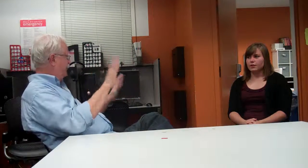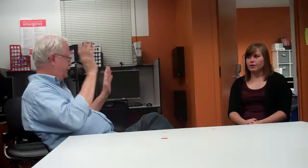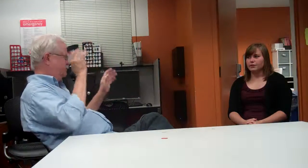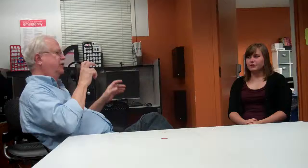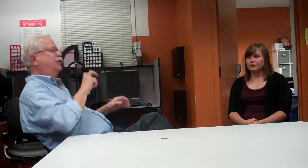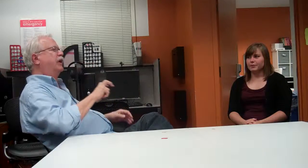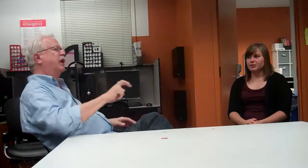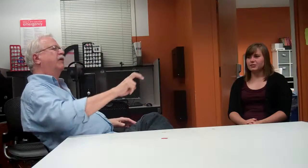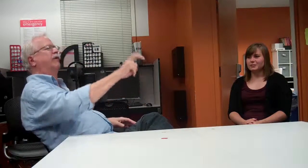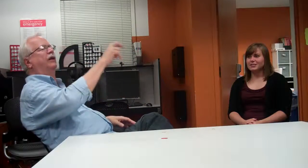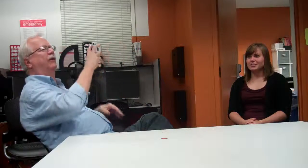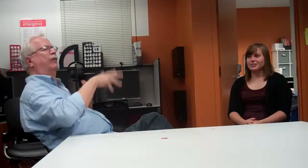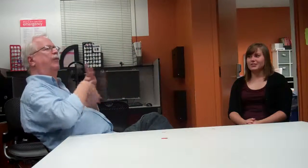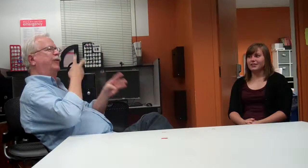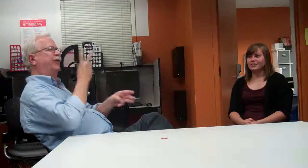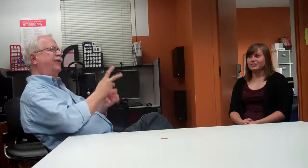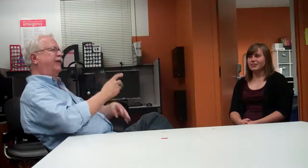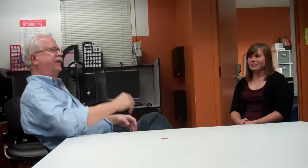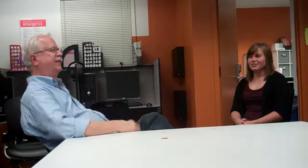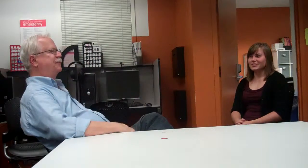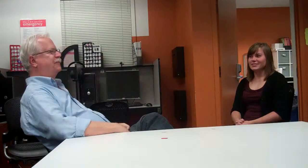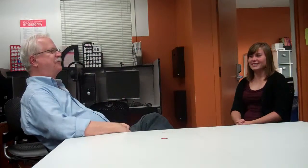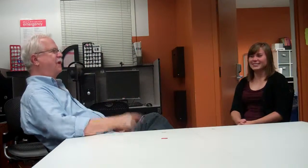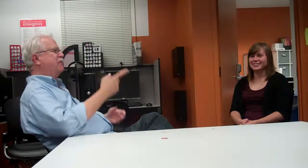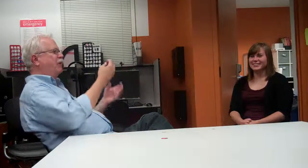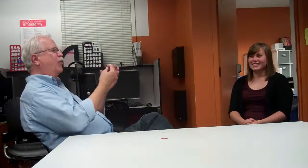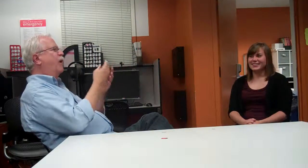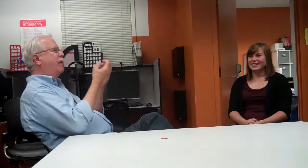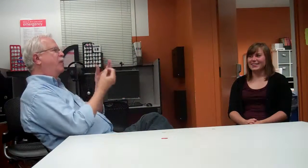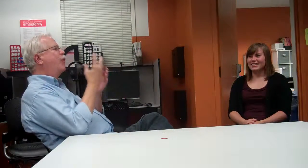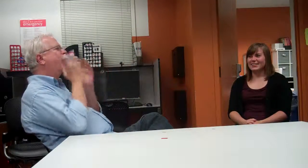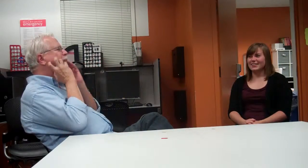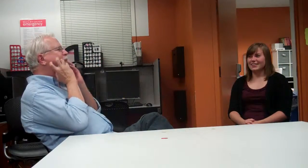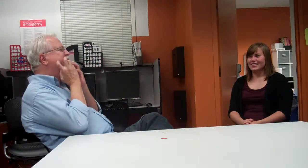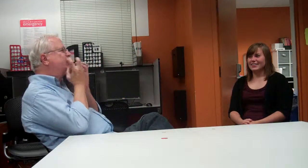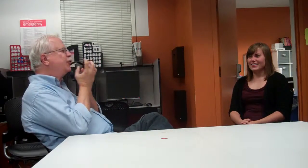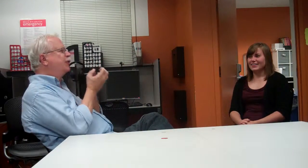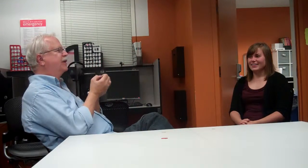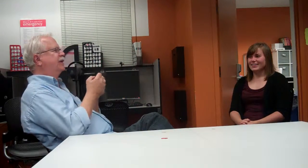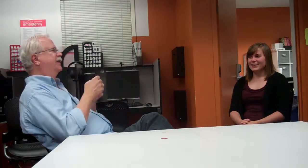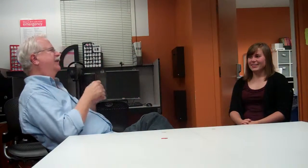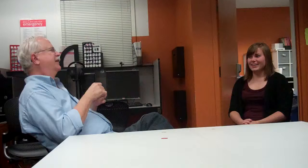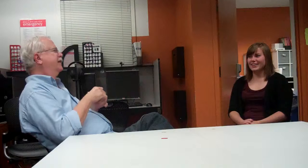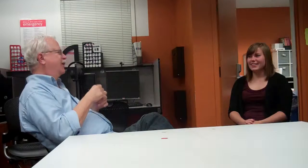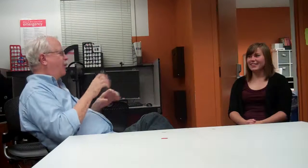After you get your master's degree, then you can travel the world. Right.